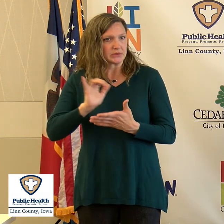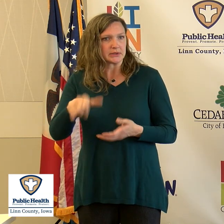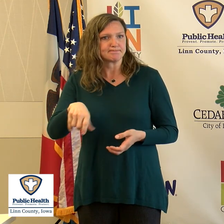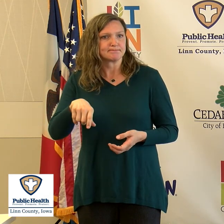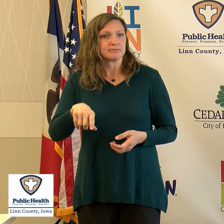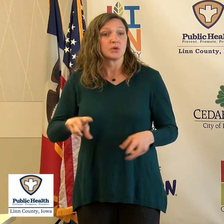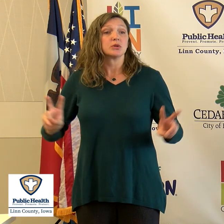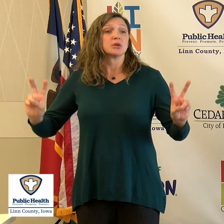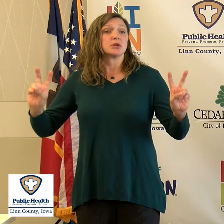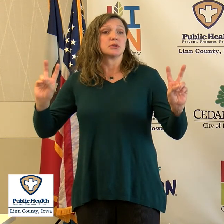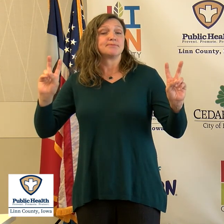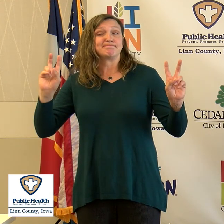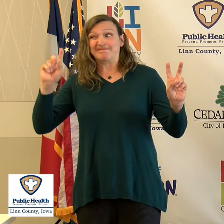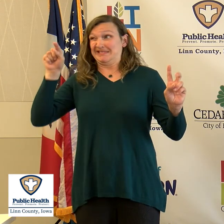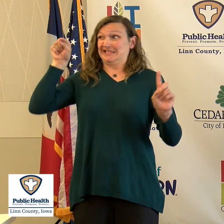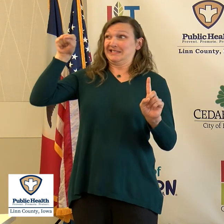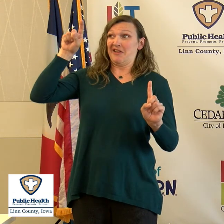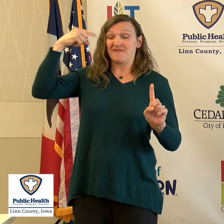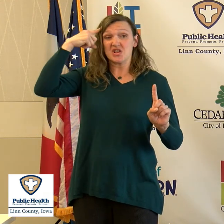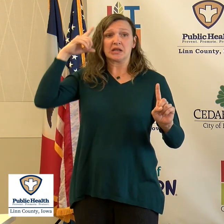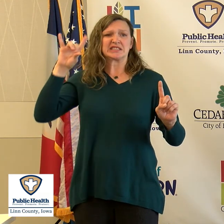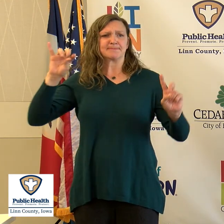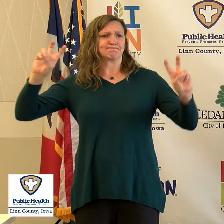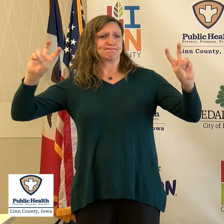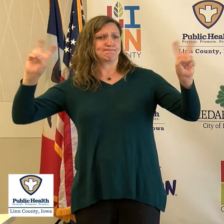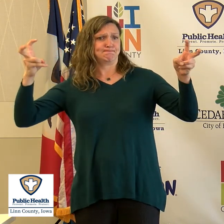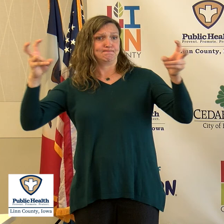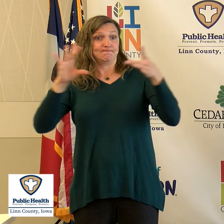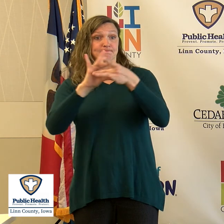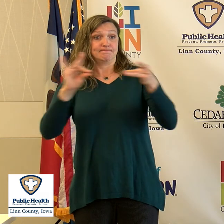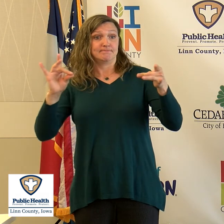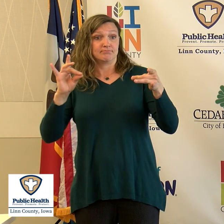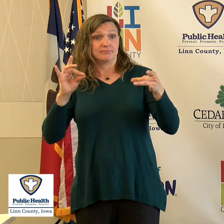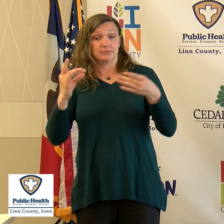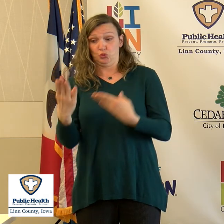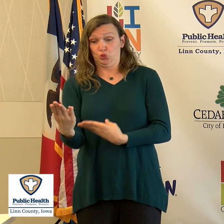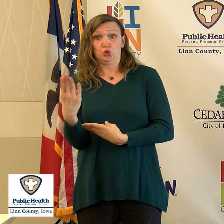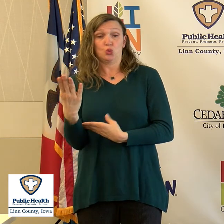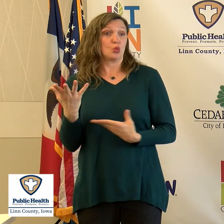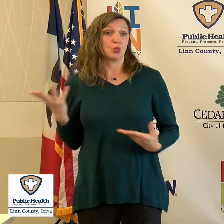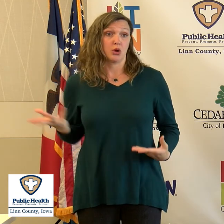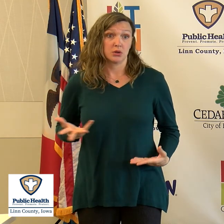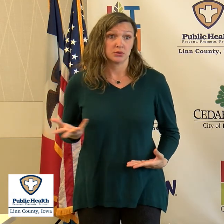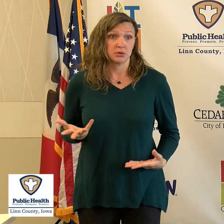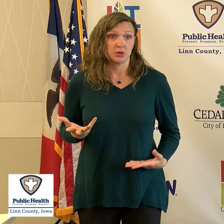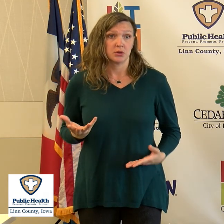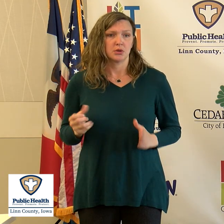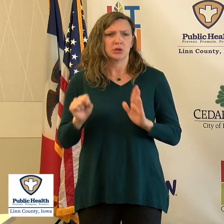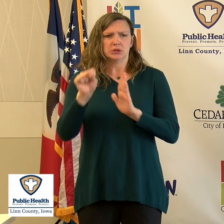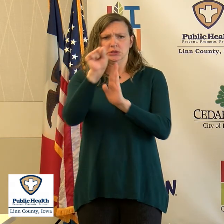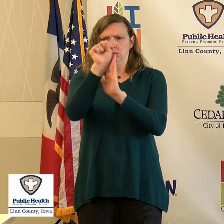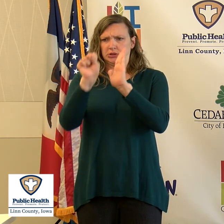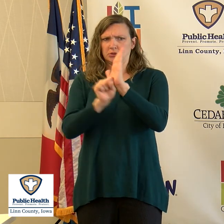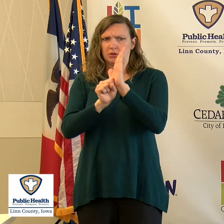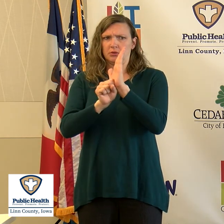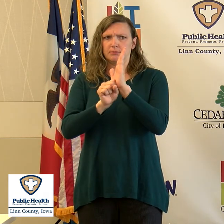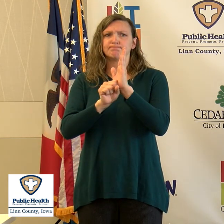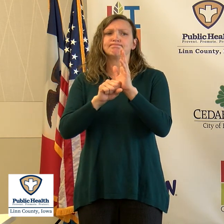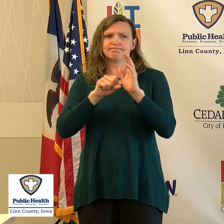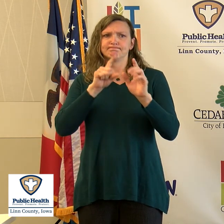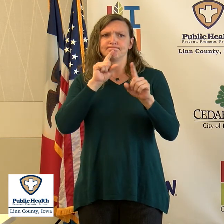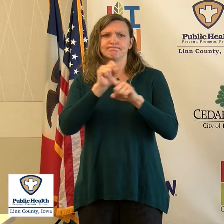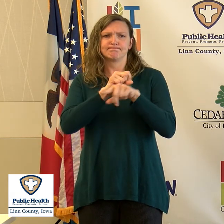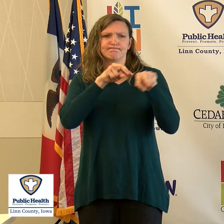she, in her press conference this morning, talked about the state looking at making what she called strike